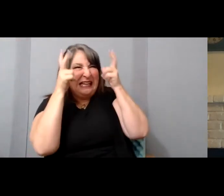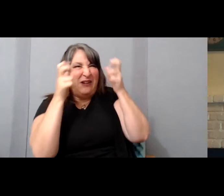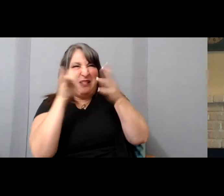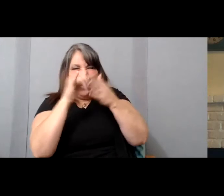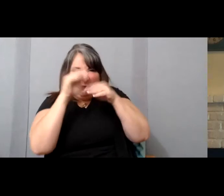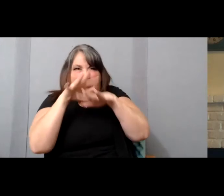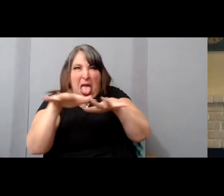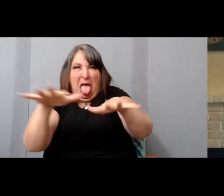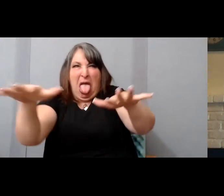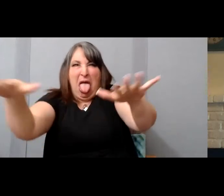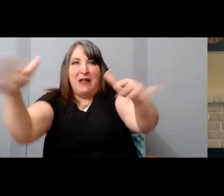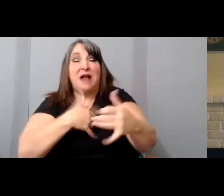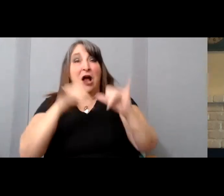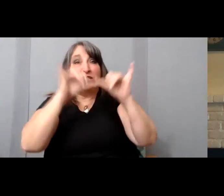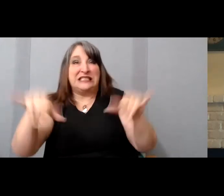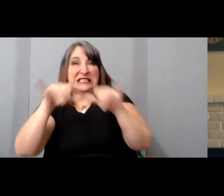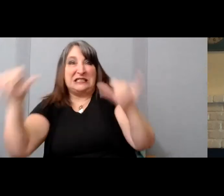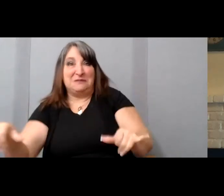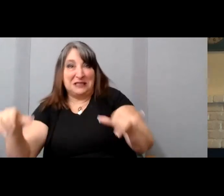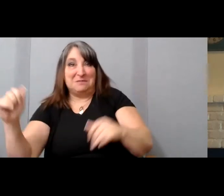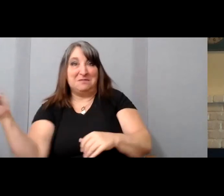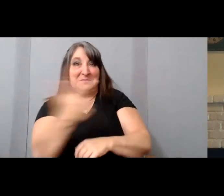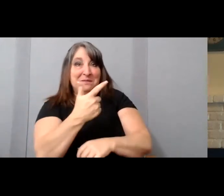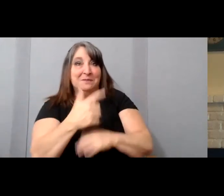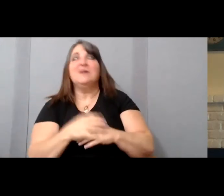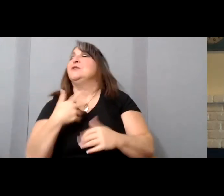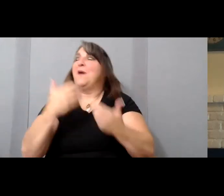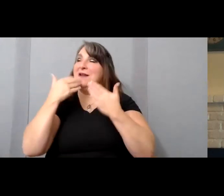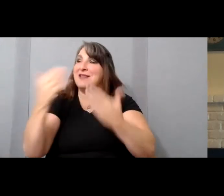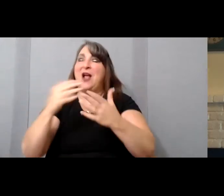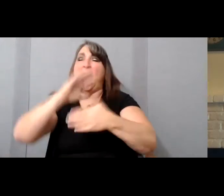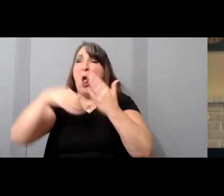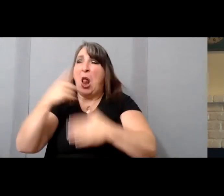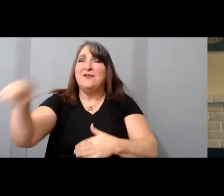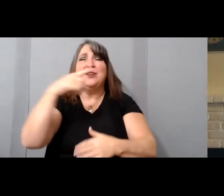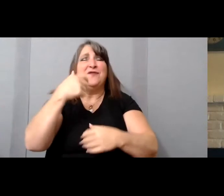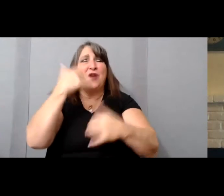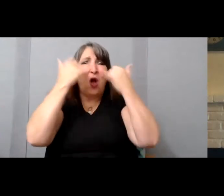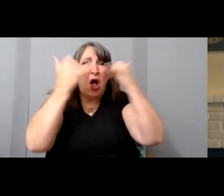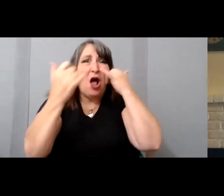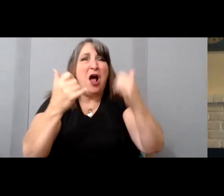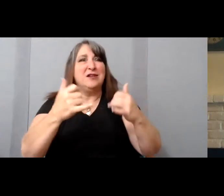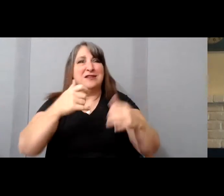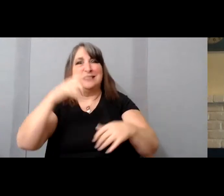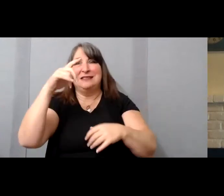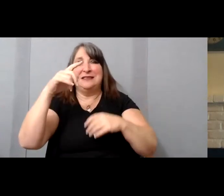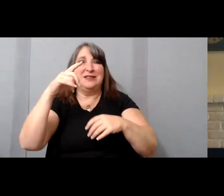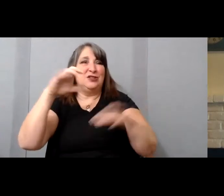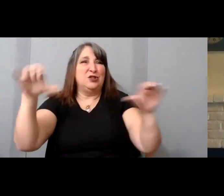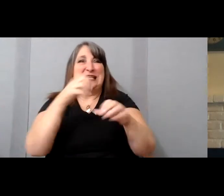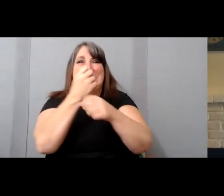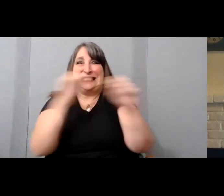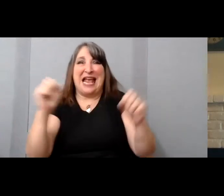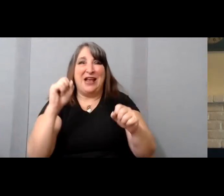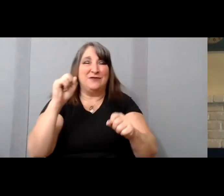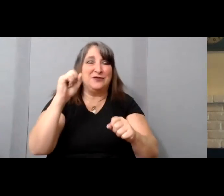systems. So I want to say thank you to all of you for making countless phone calls, holding text banks, for doing safe lit drops, for taking